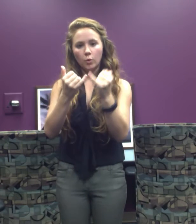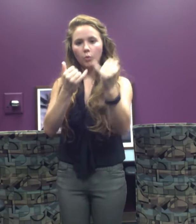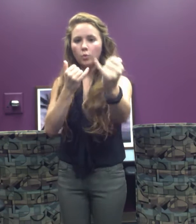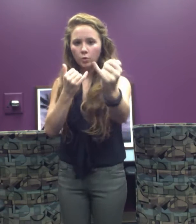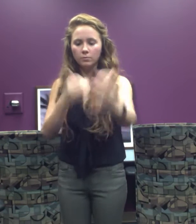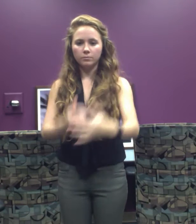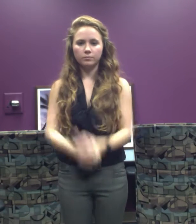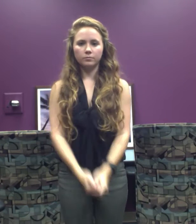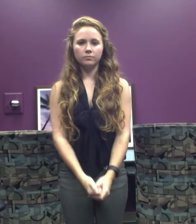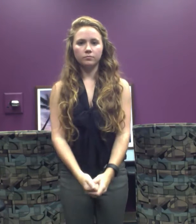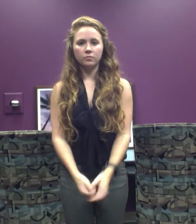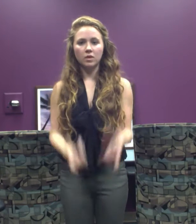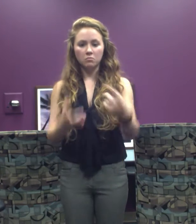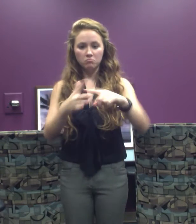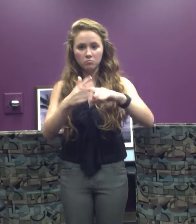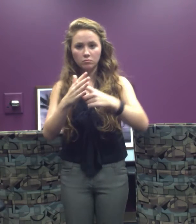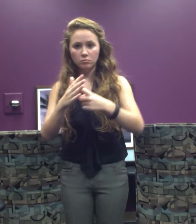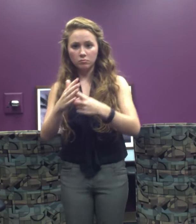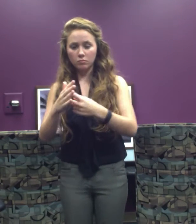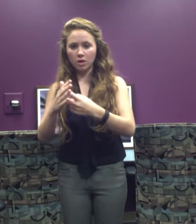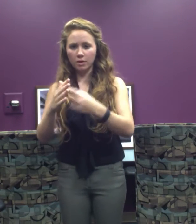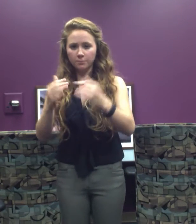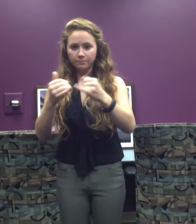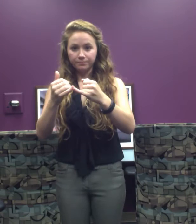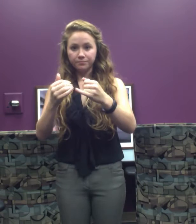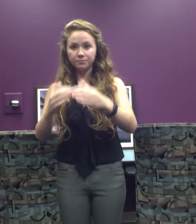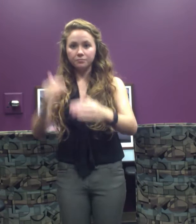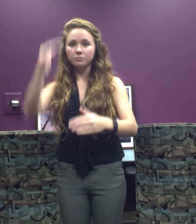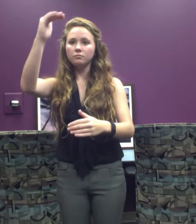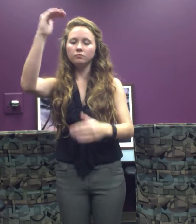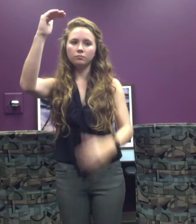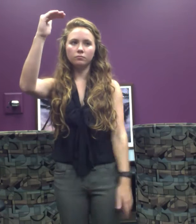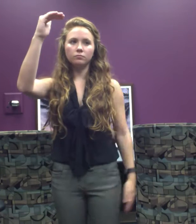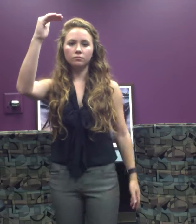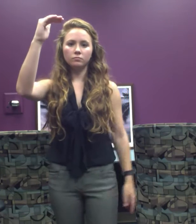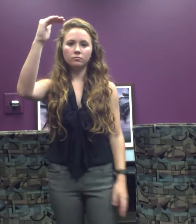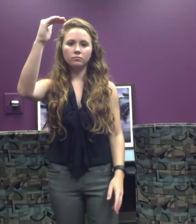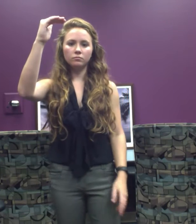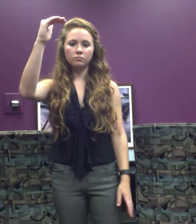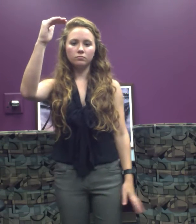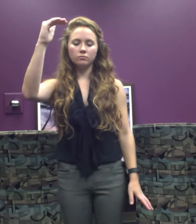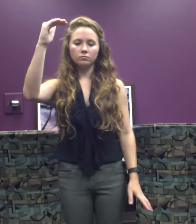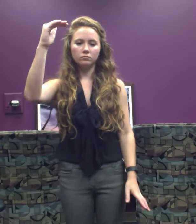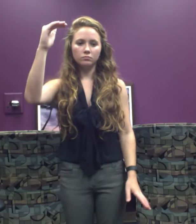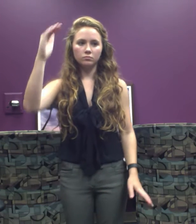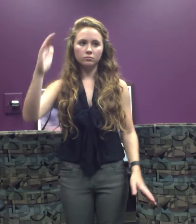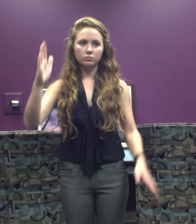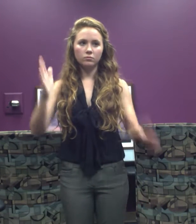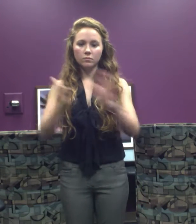one, please. I want your attention down here and your papers, lower right-hand side. Everybody find